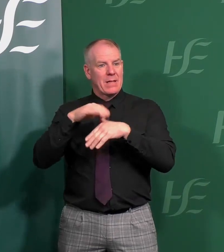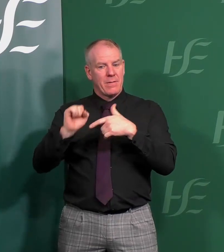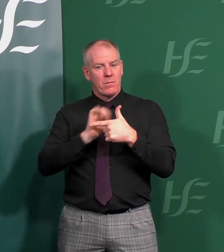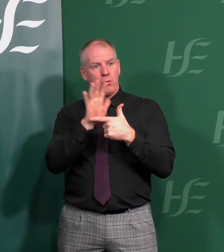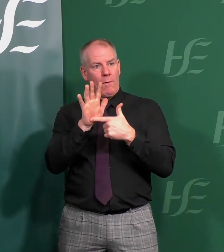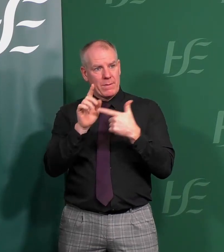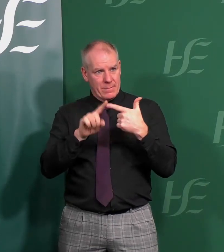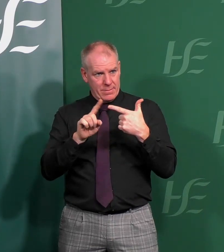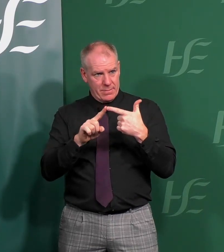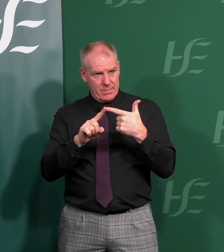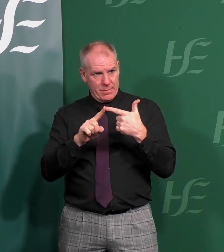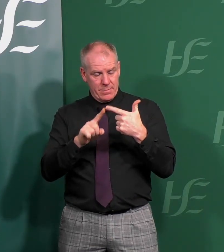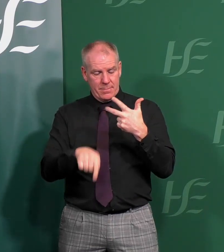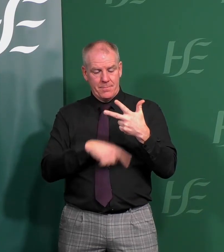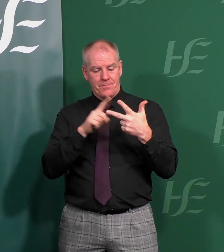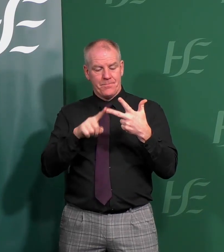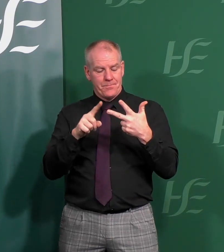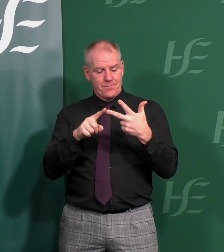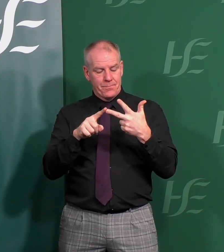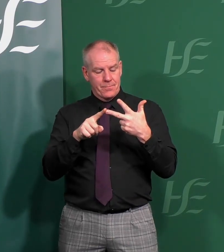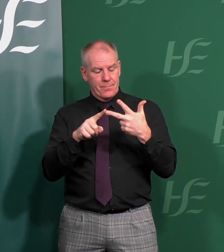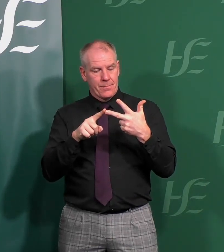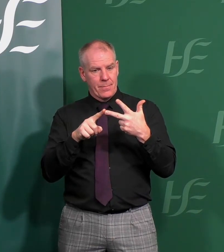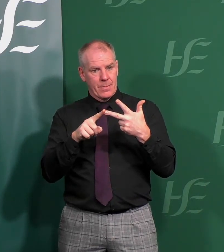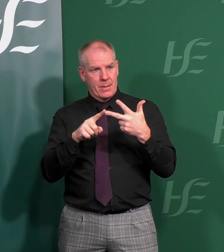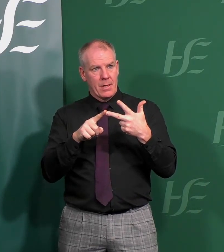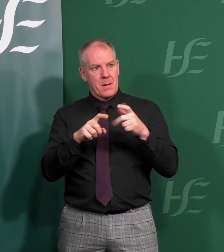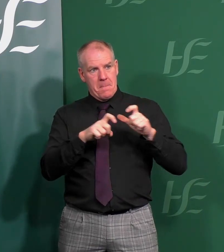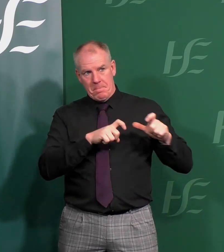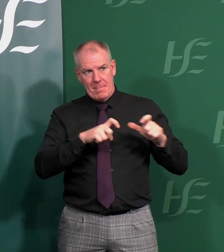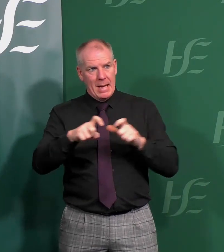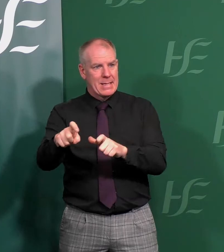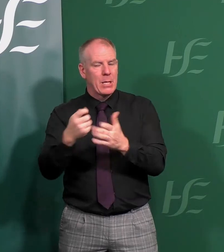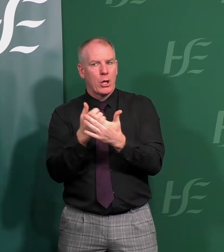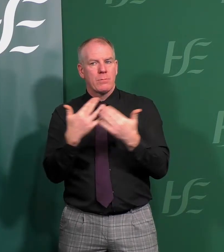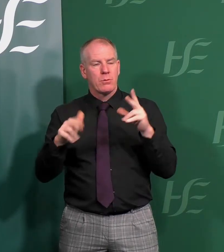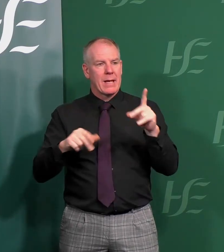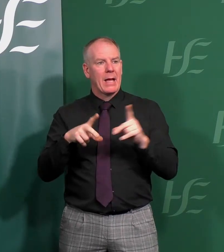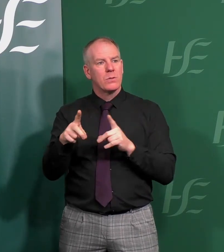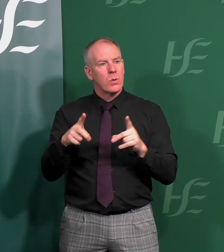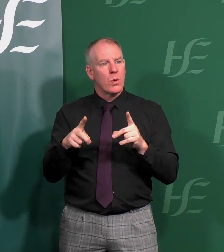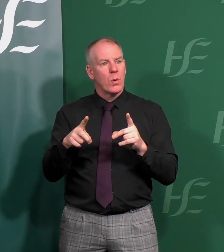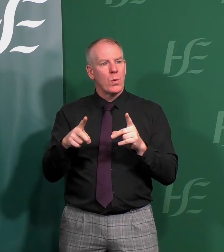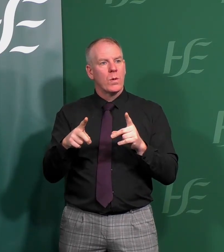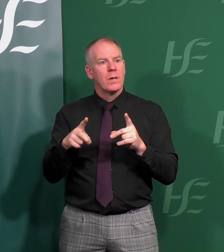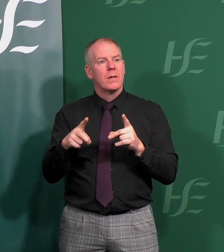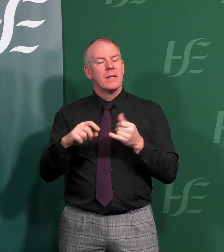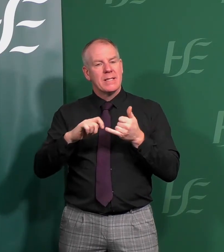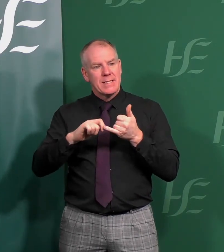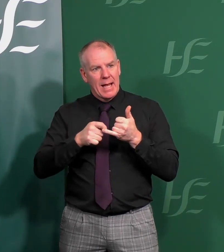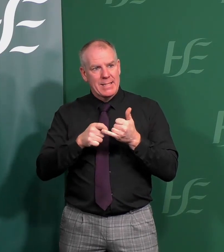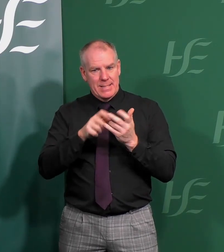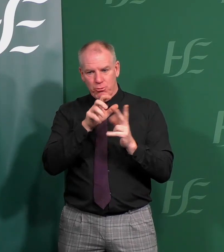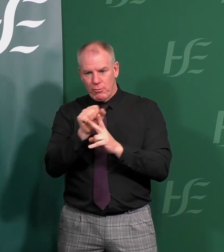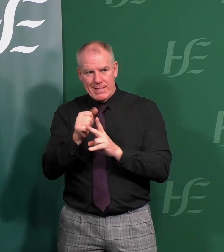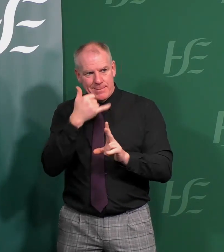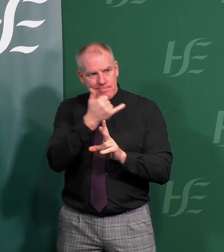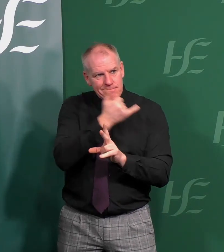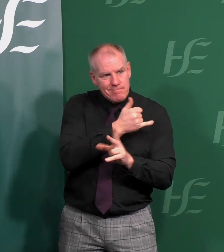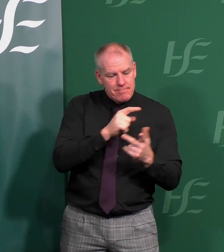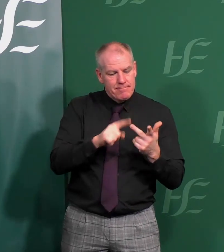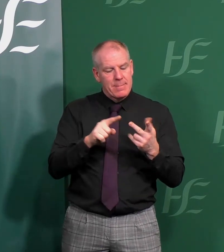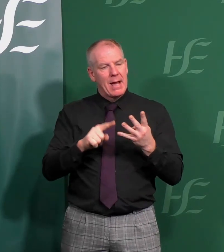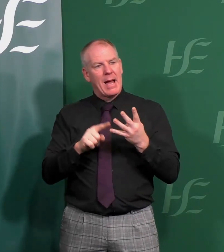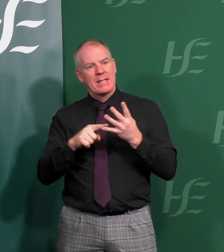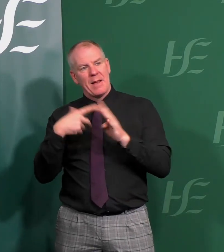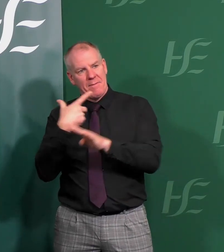and that it's having across the system. We would sustain to the level of possible our resourcing and testing and tracing, and also on